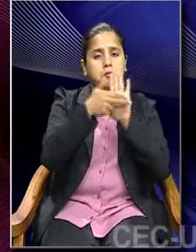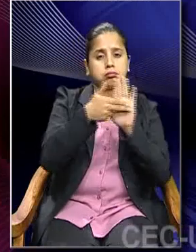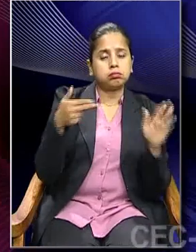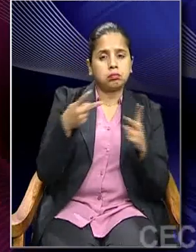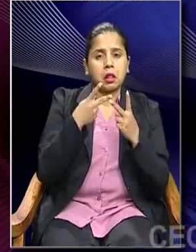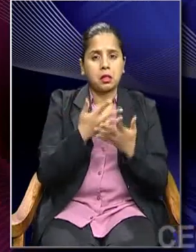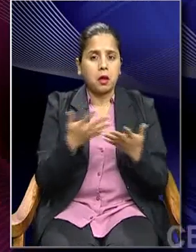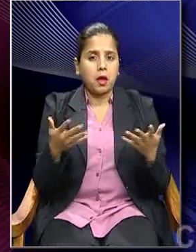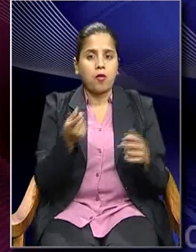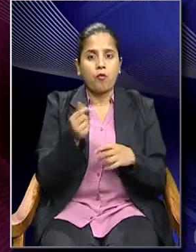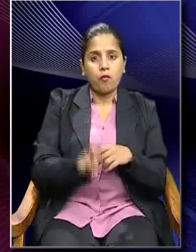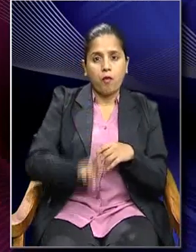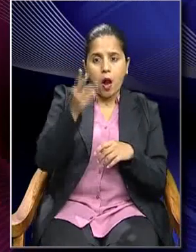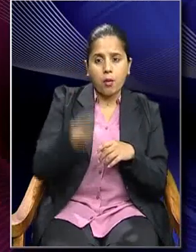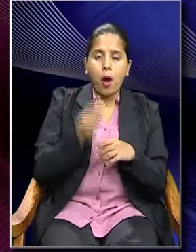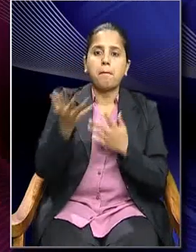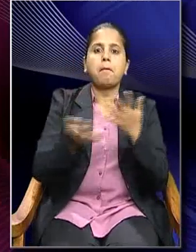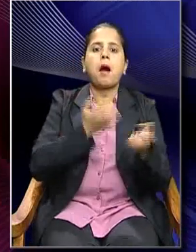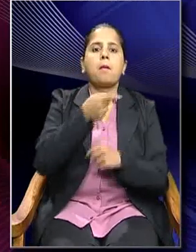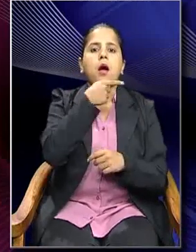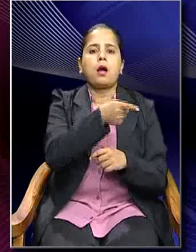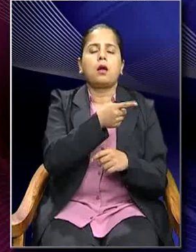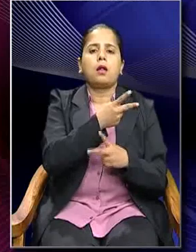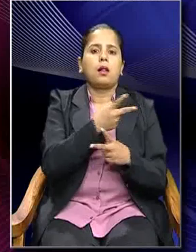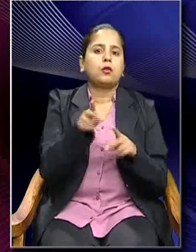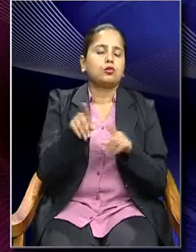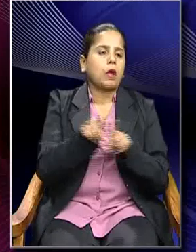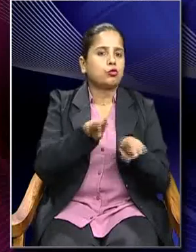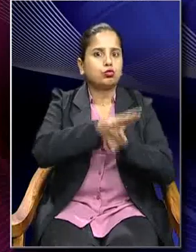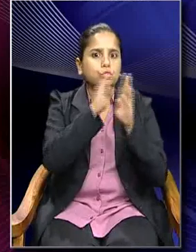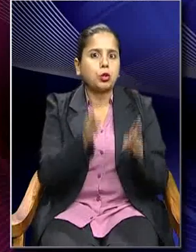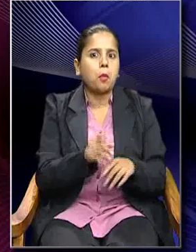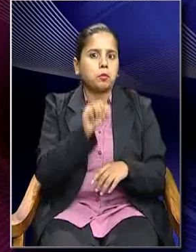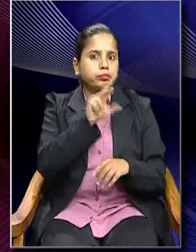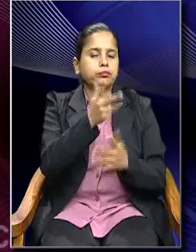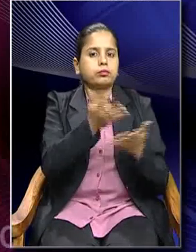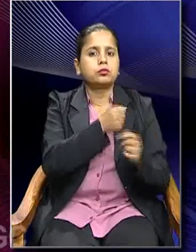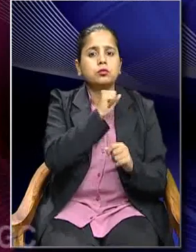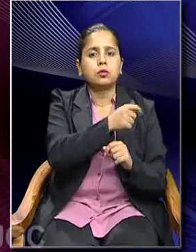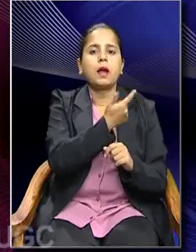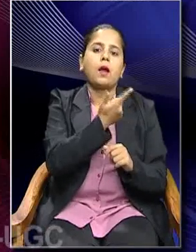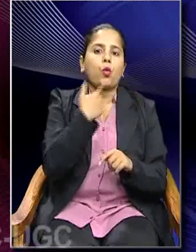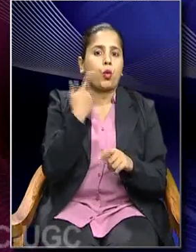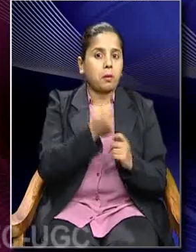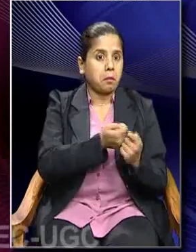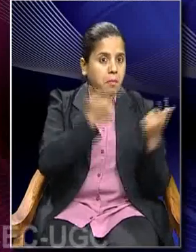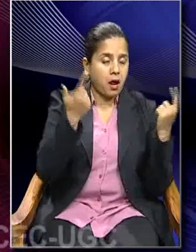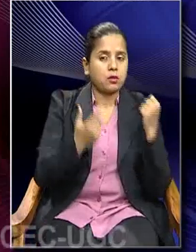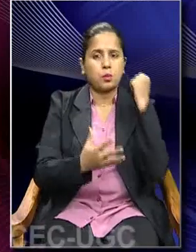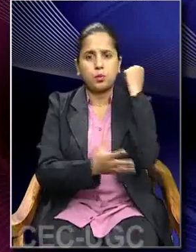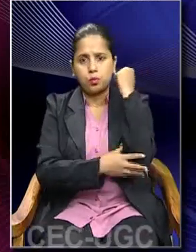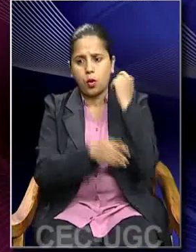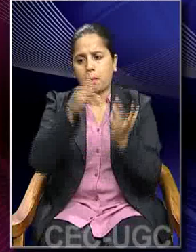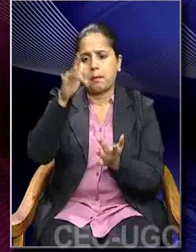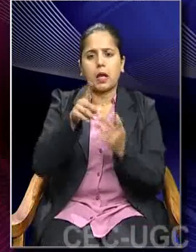higher in monetary value. So, the taste would vary as per your class order. And how does it